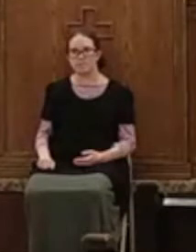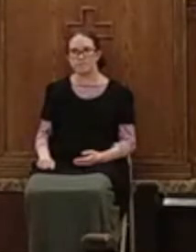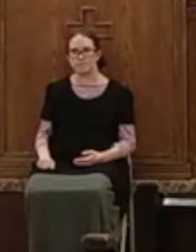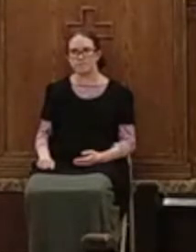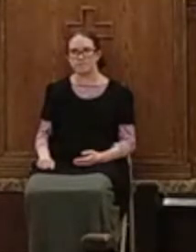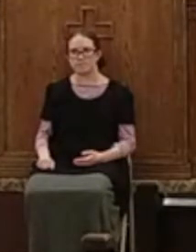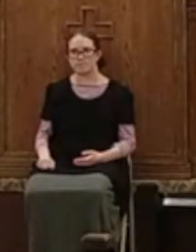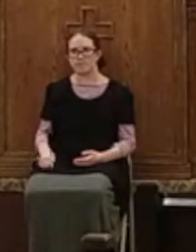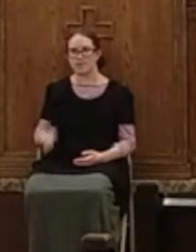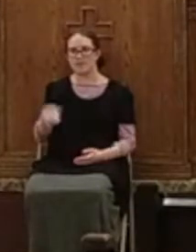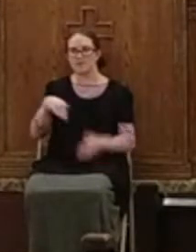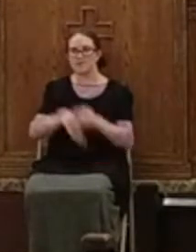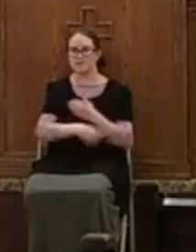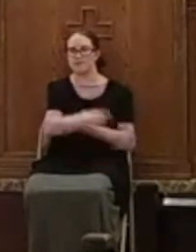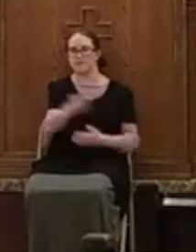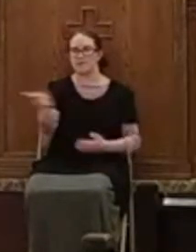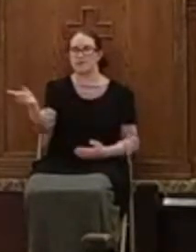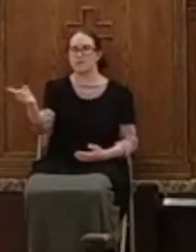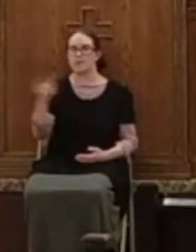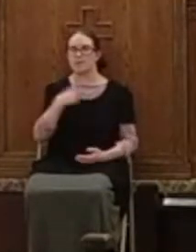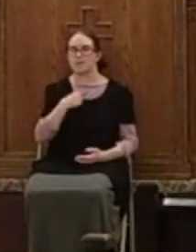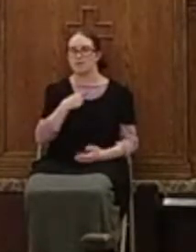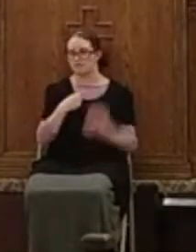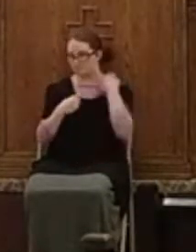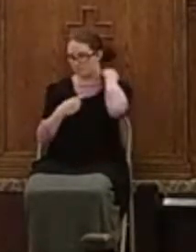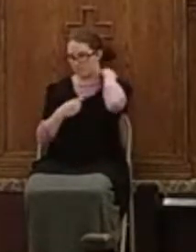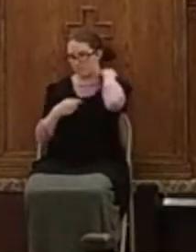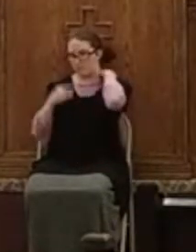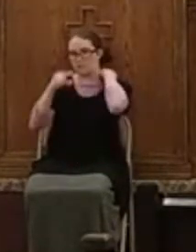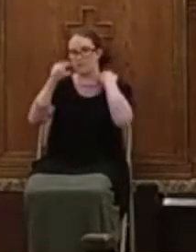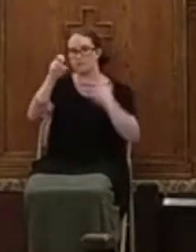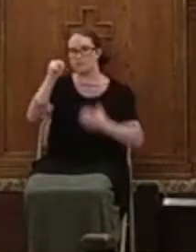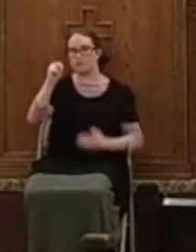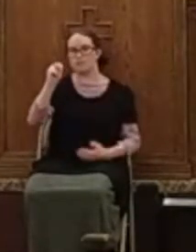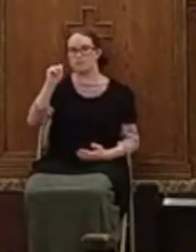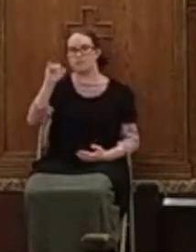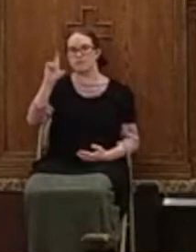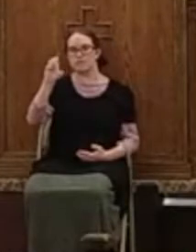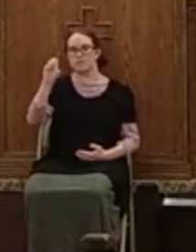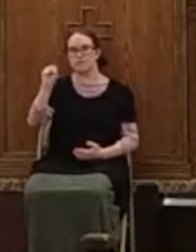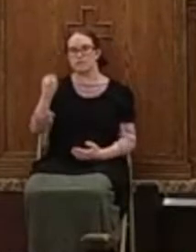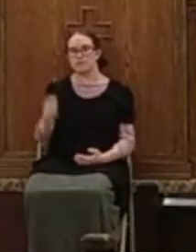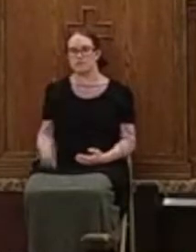sir. There ought to be something inside you and me, Gentiles.